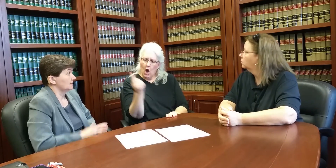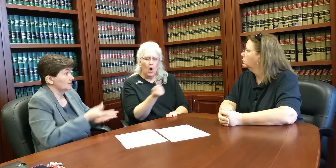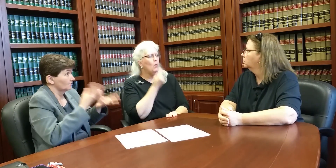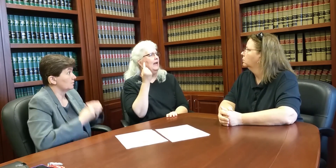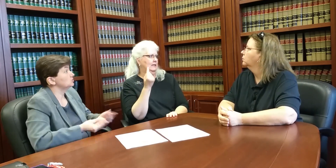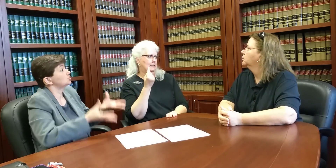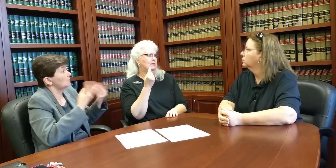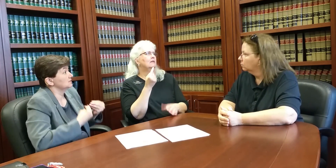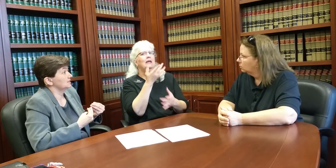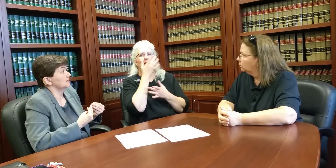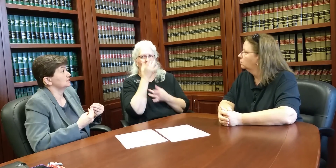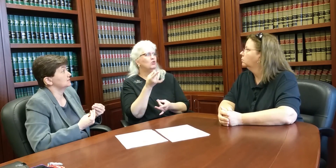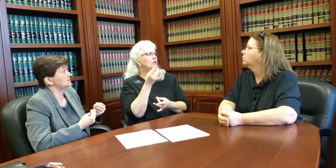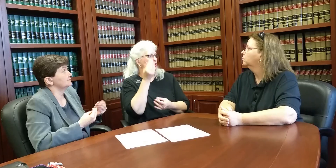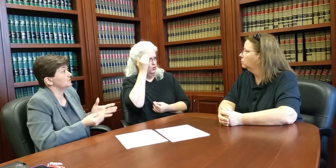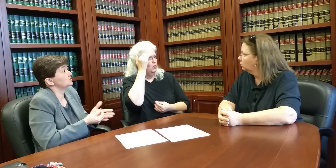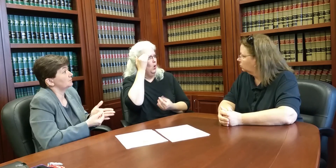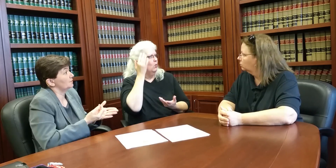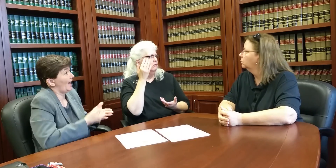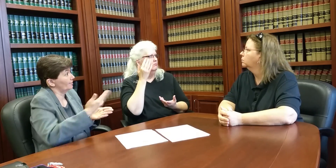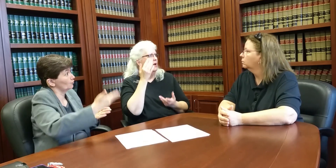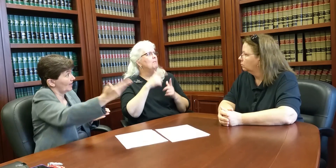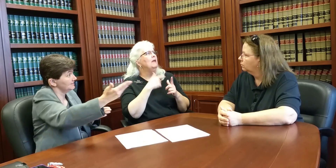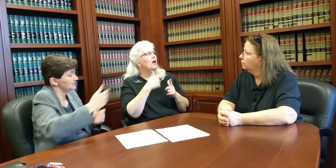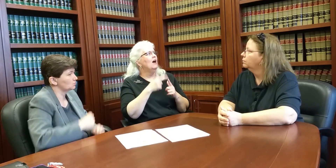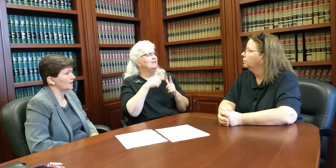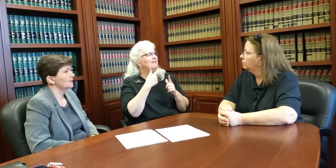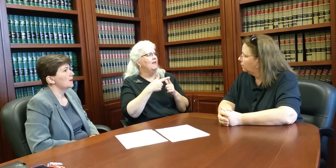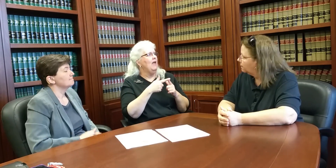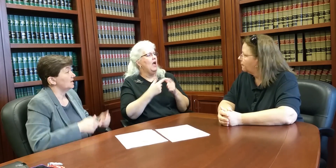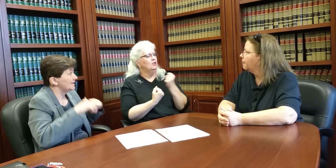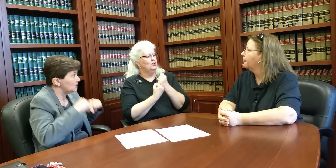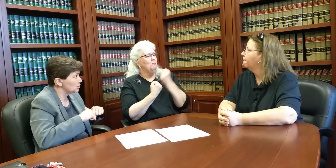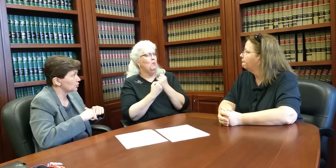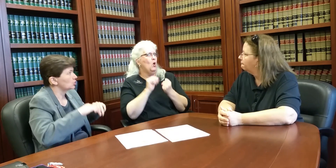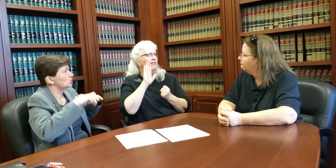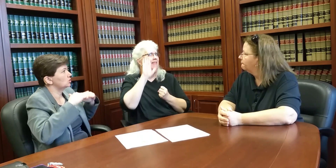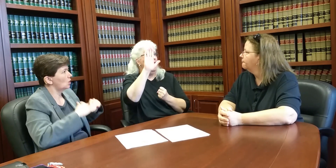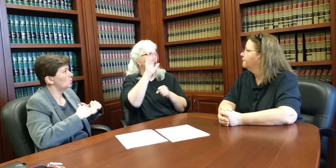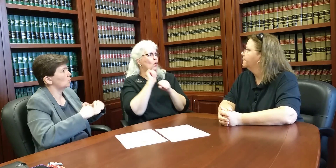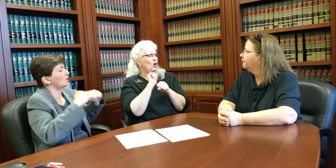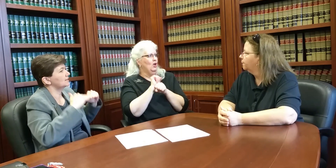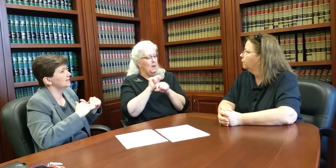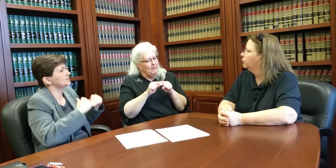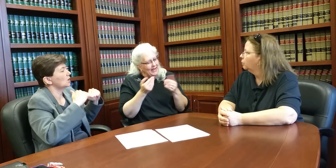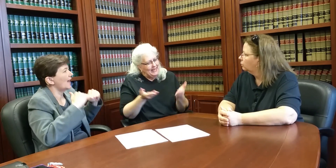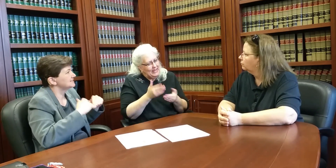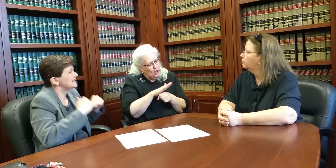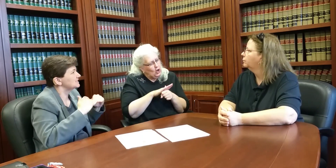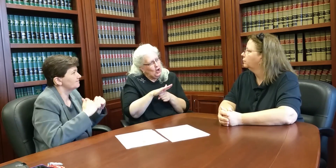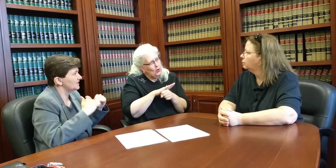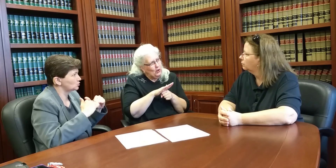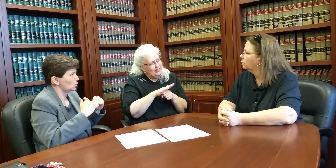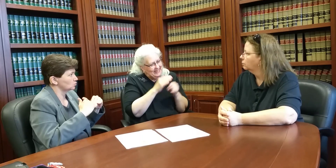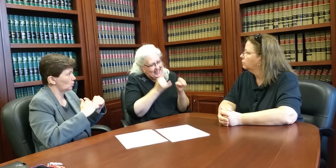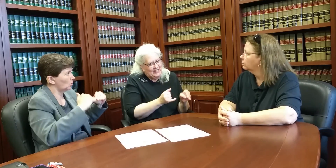the information because it gives them something to pad their cases with. But here, local, again, as individual, we